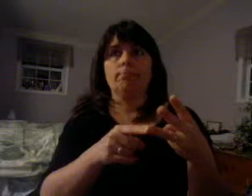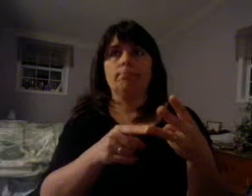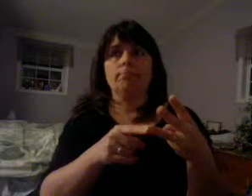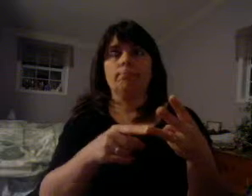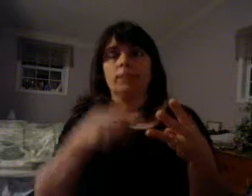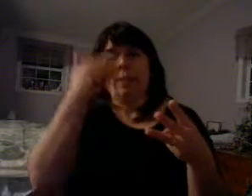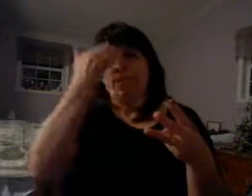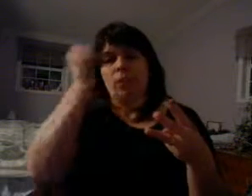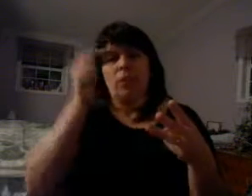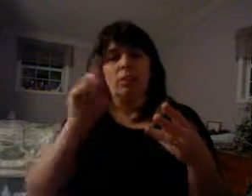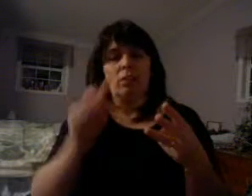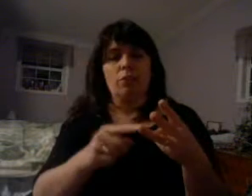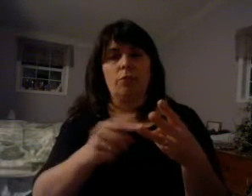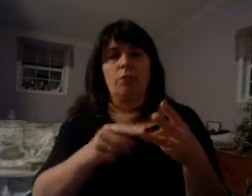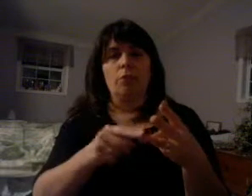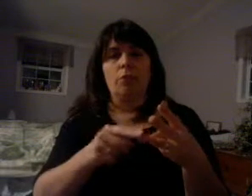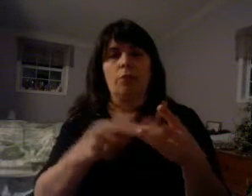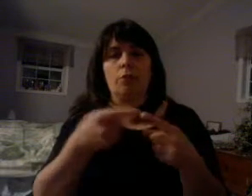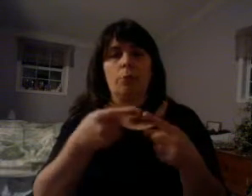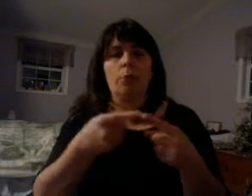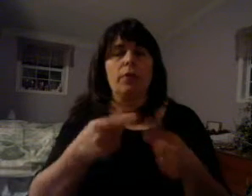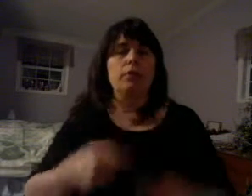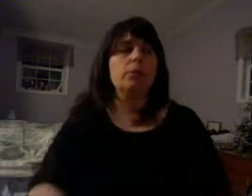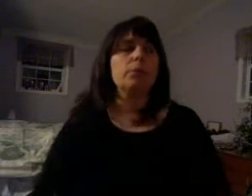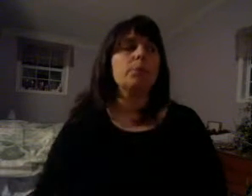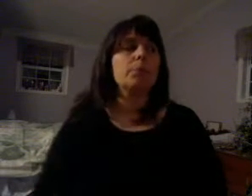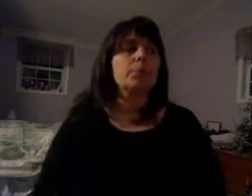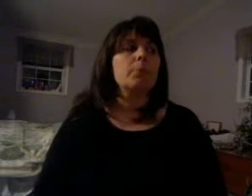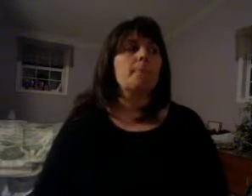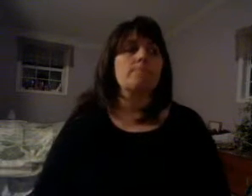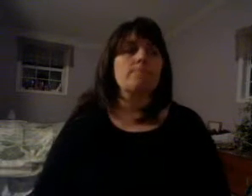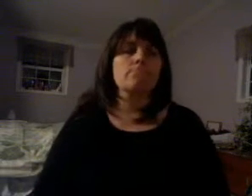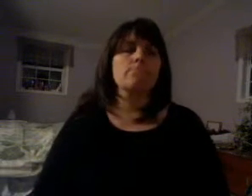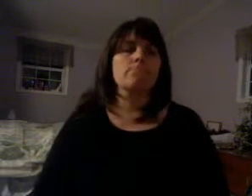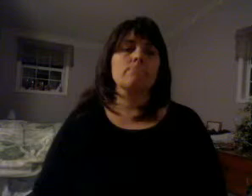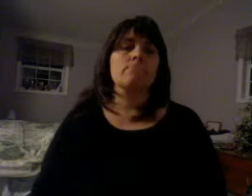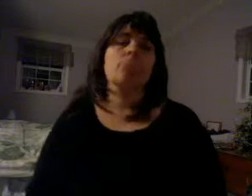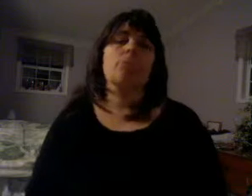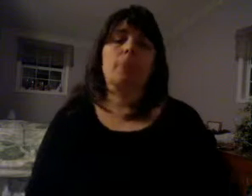says that there is no phenomenon more damaging to Black life in America than homicide.